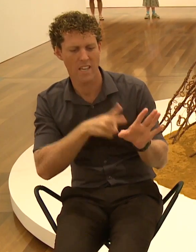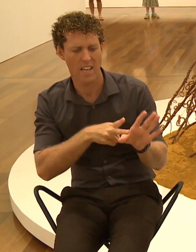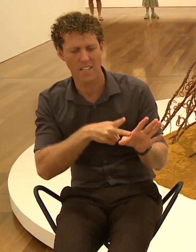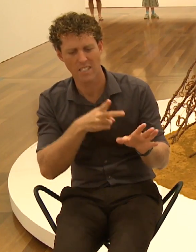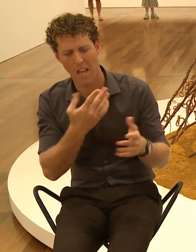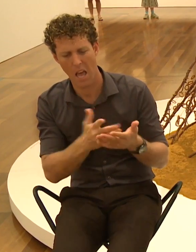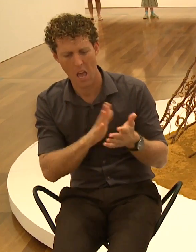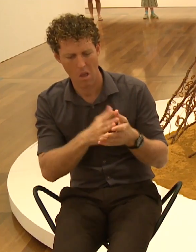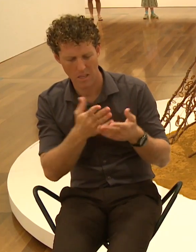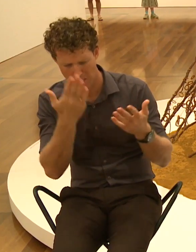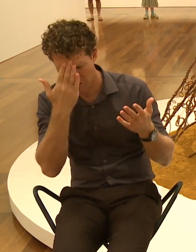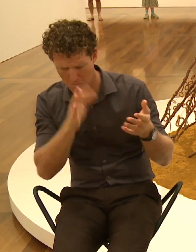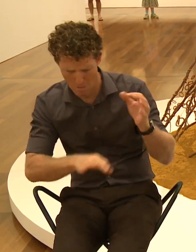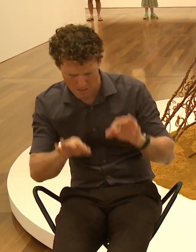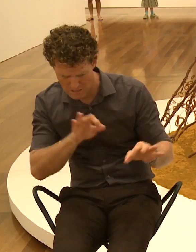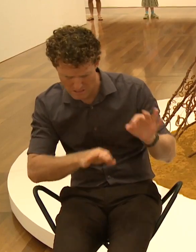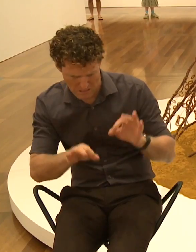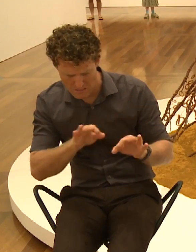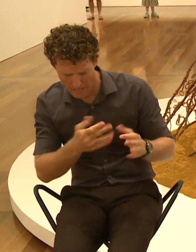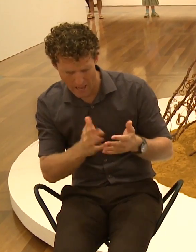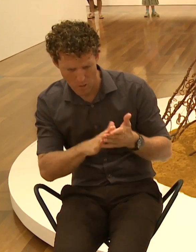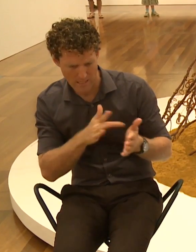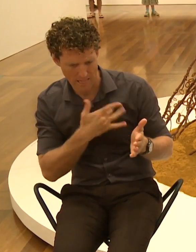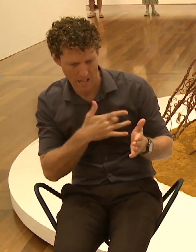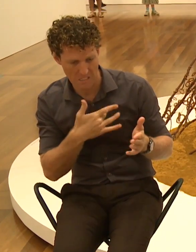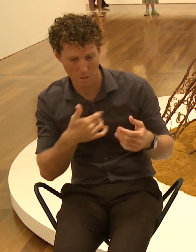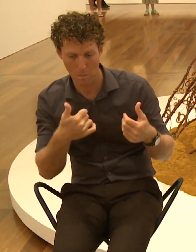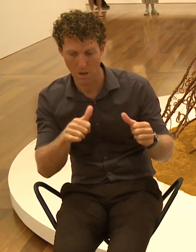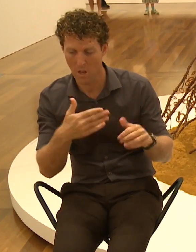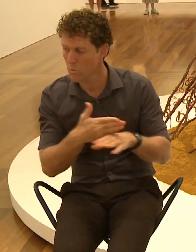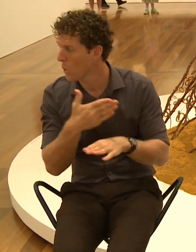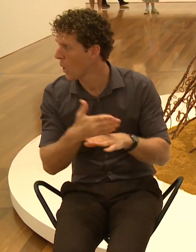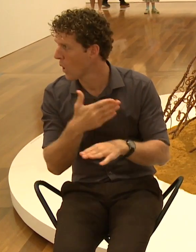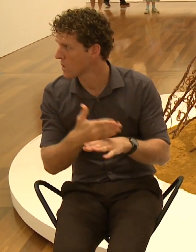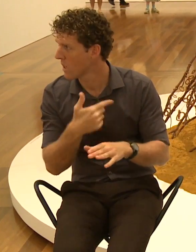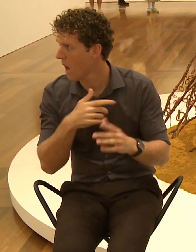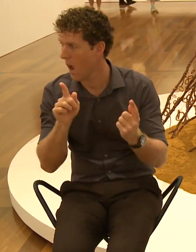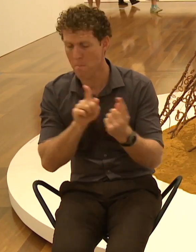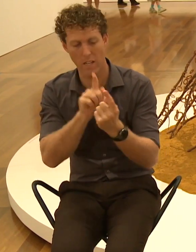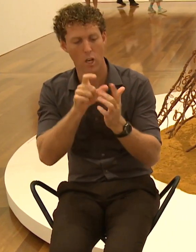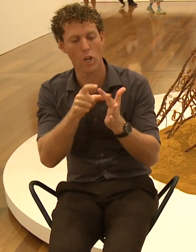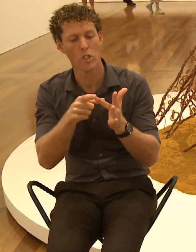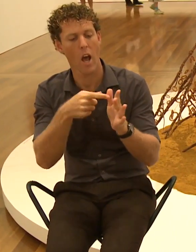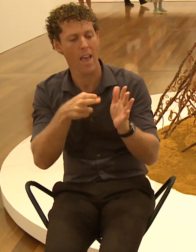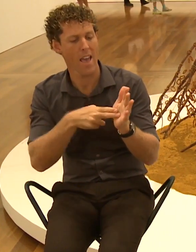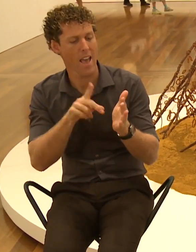make sure that it was going to last, and it has done, and I have. I met Diane along the way,